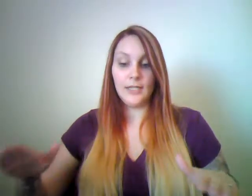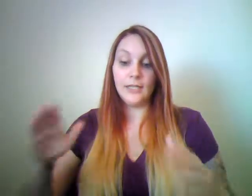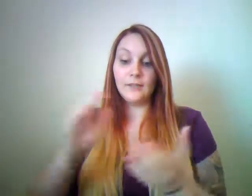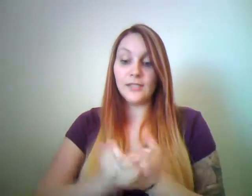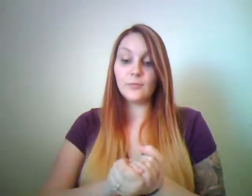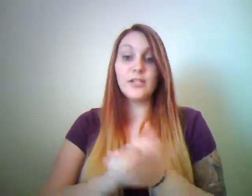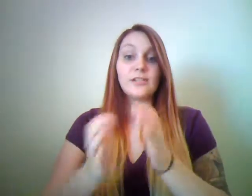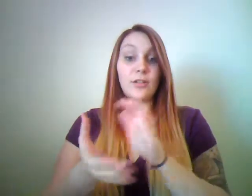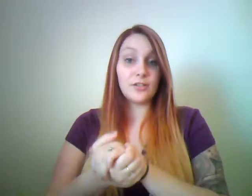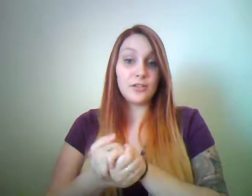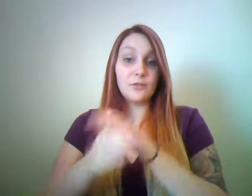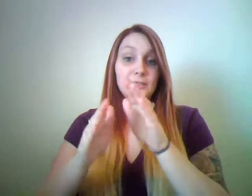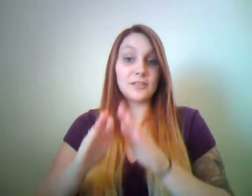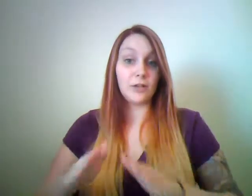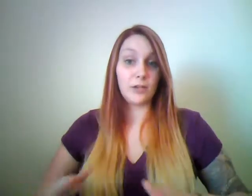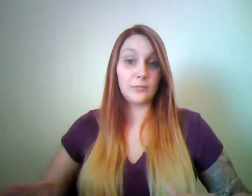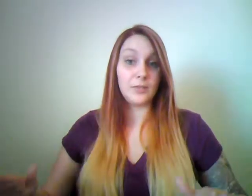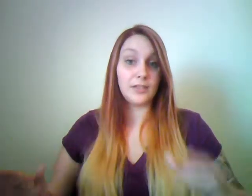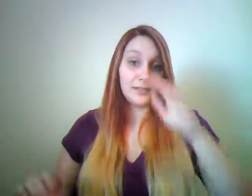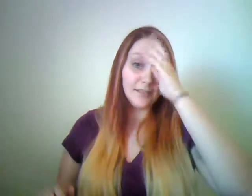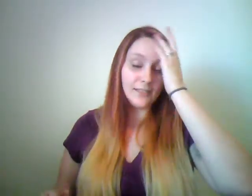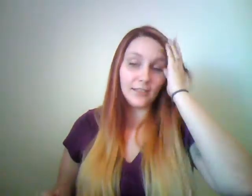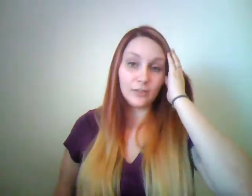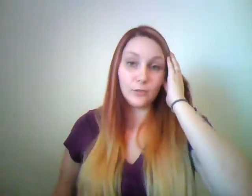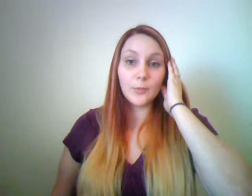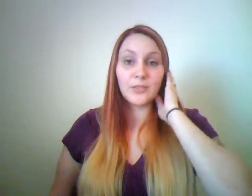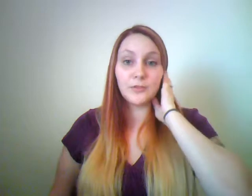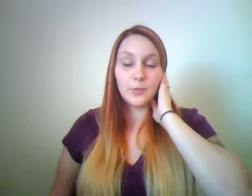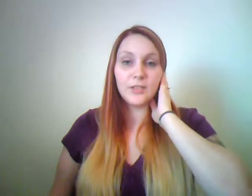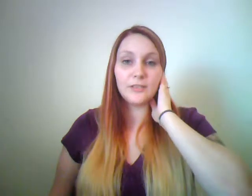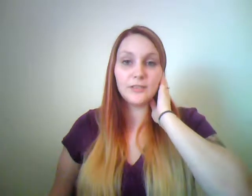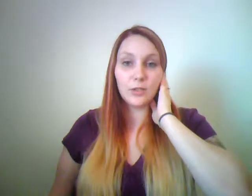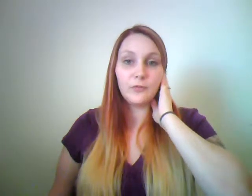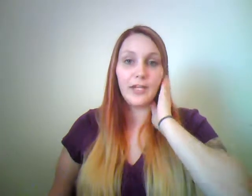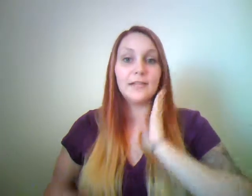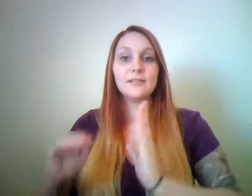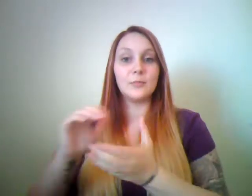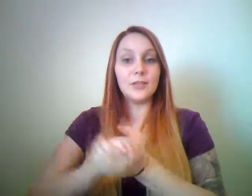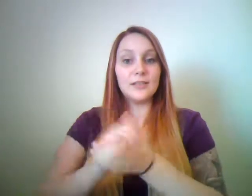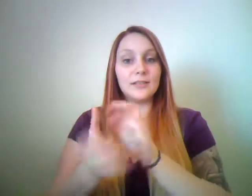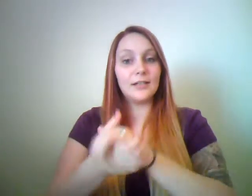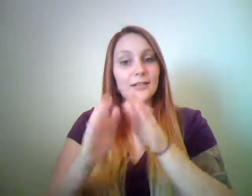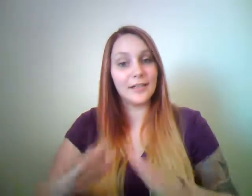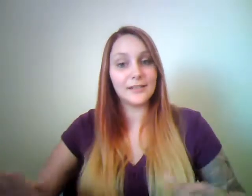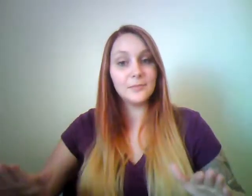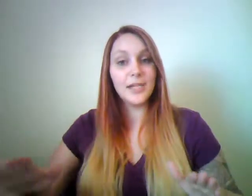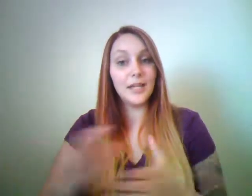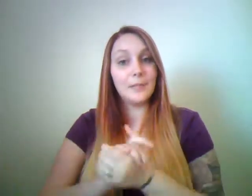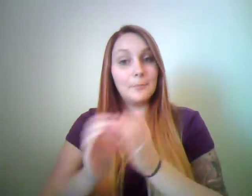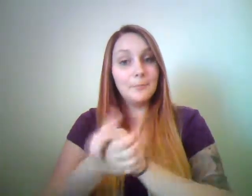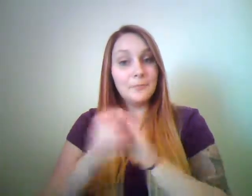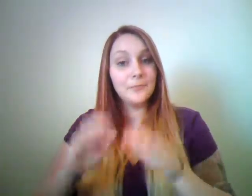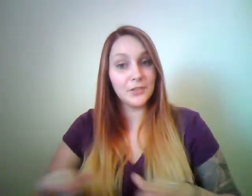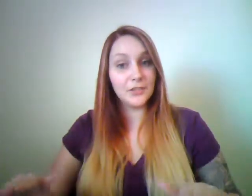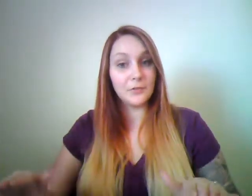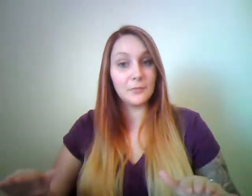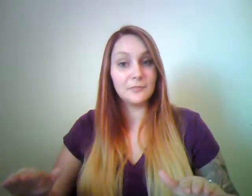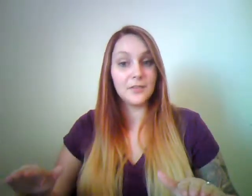And this one is hard to do with the song because they sing you are peace so fast, and peace kind of takes some time to do.